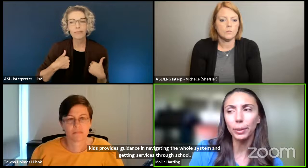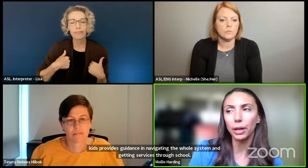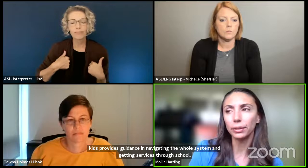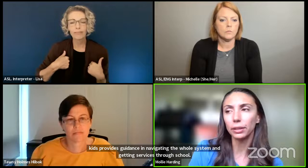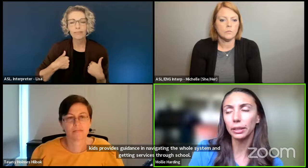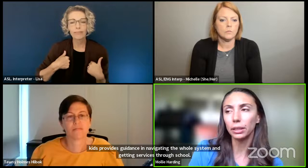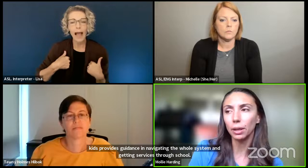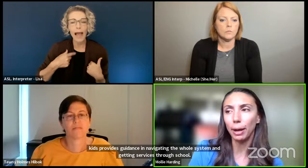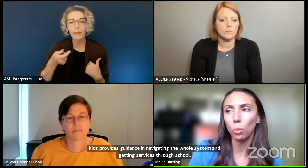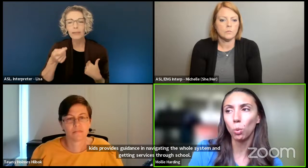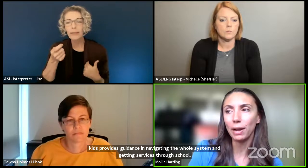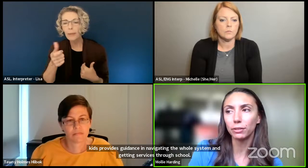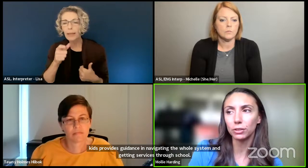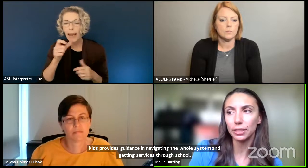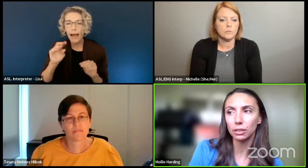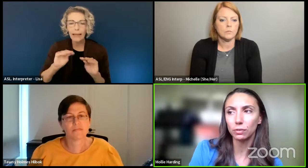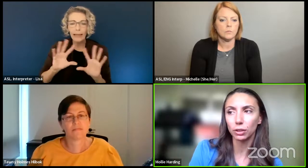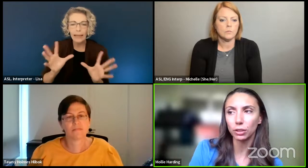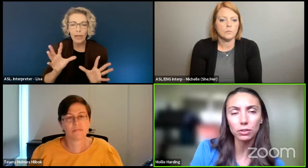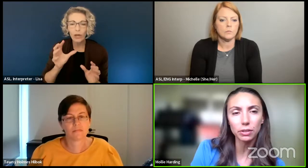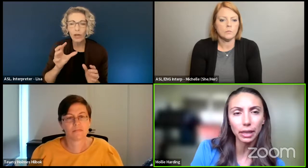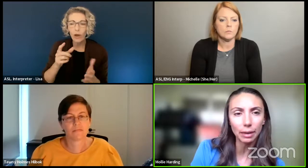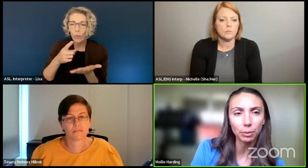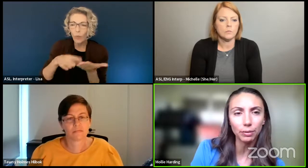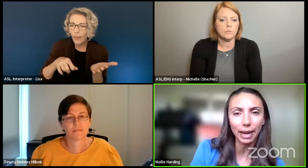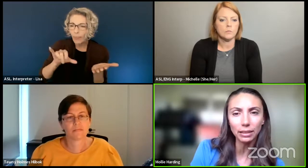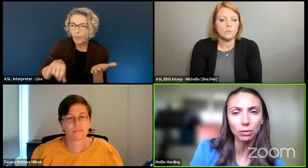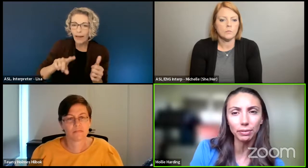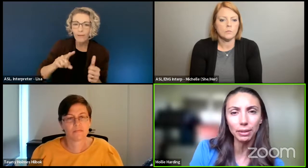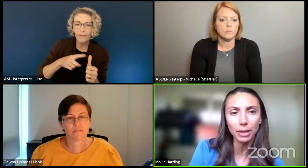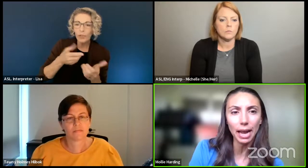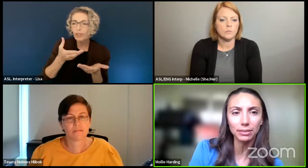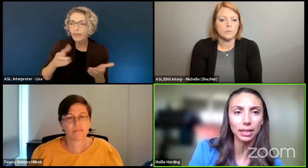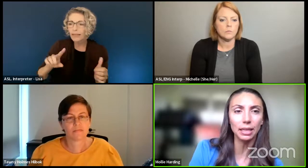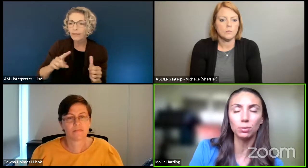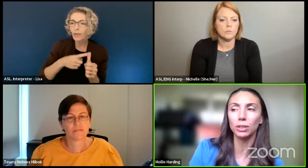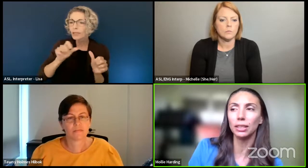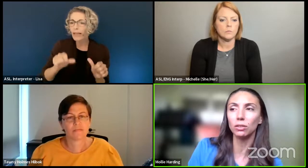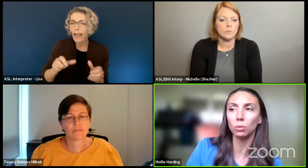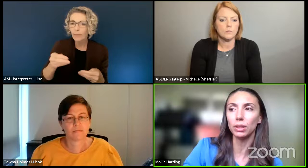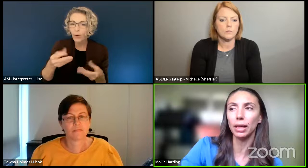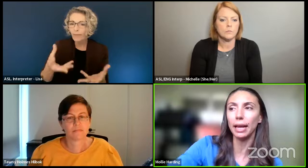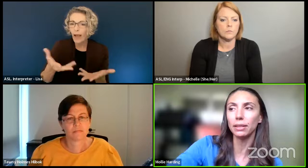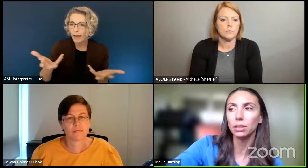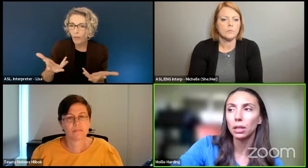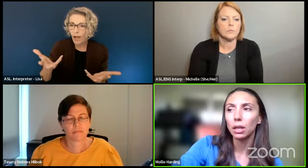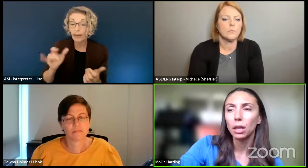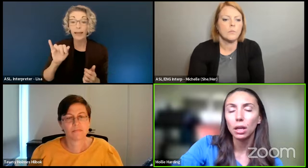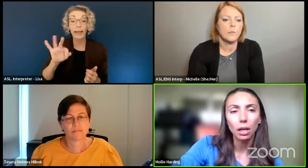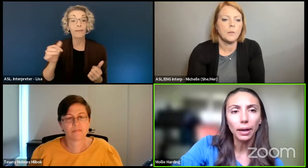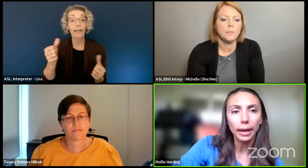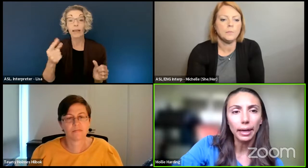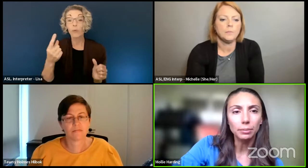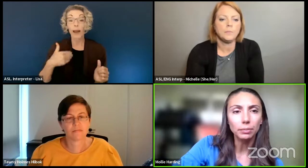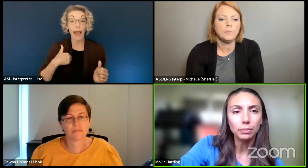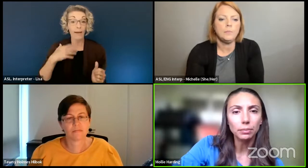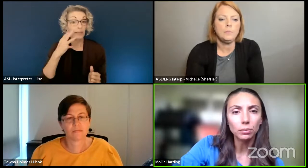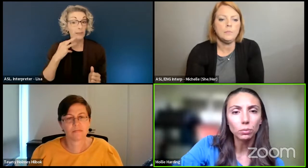I was a little bit unclear about what first things first can provide. So if anyone has experience with that,